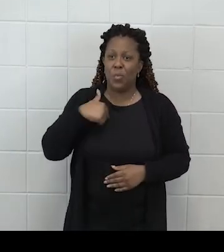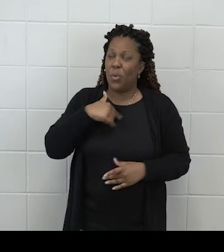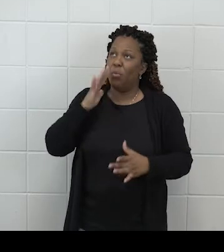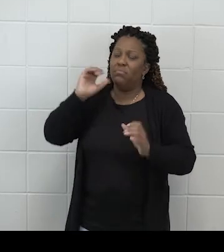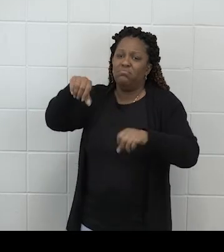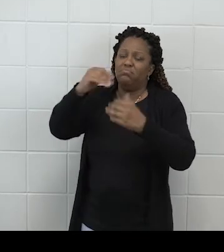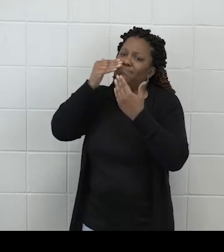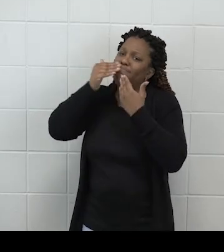these things. Amen.